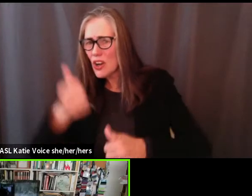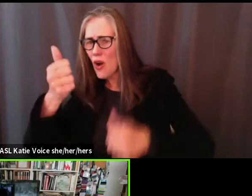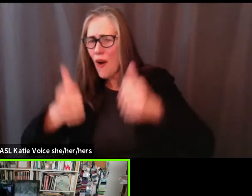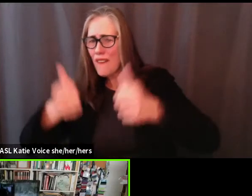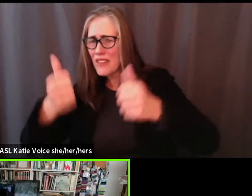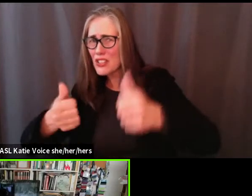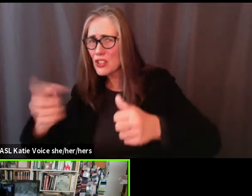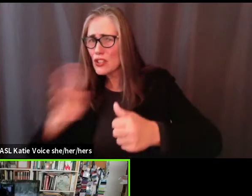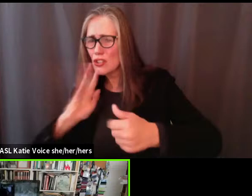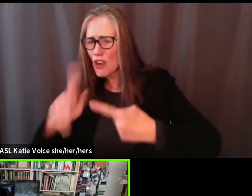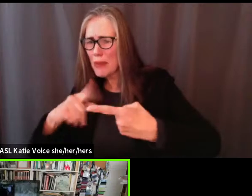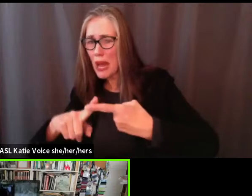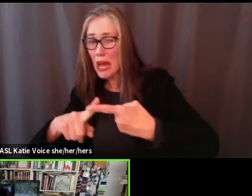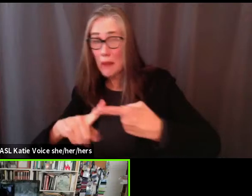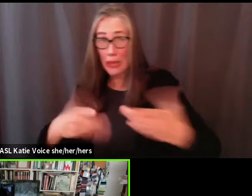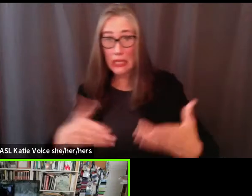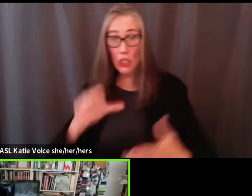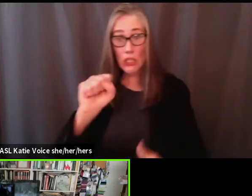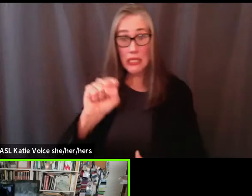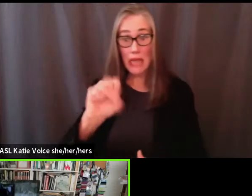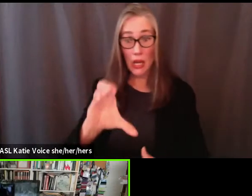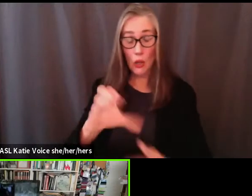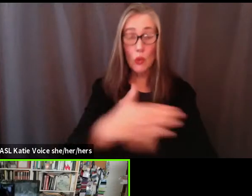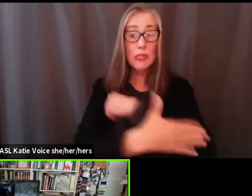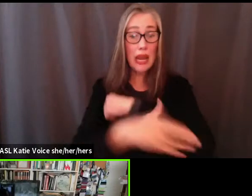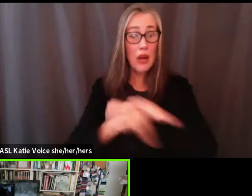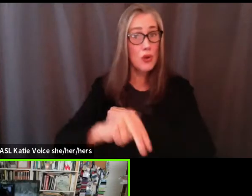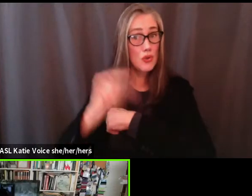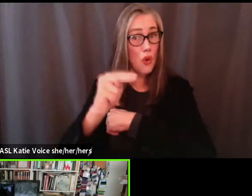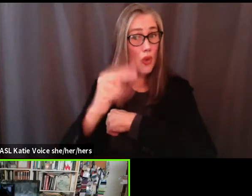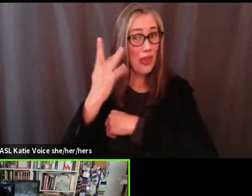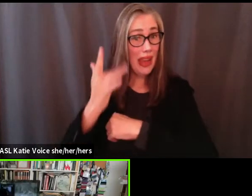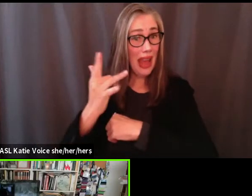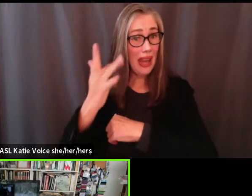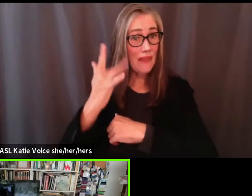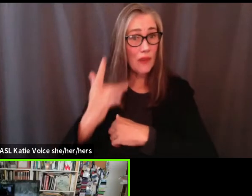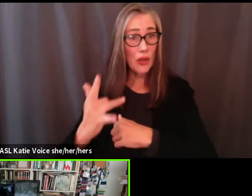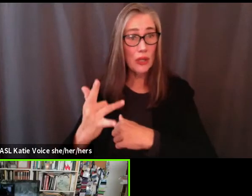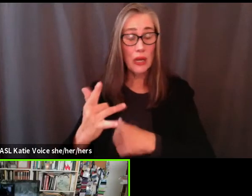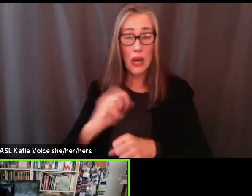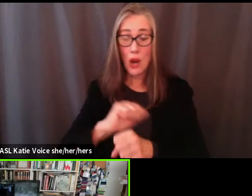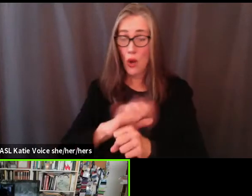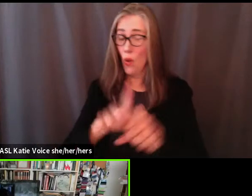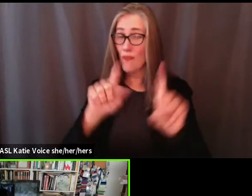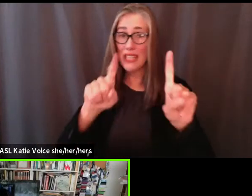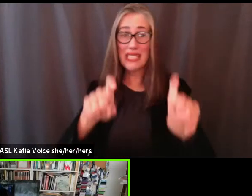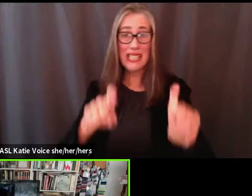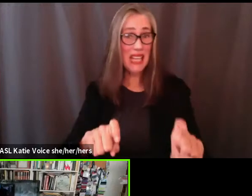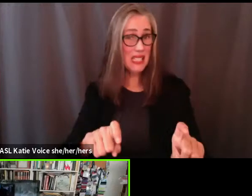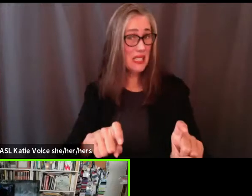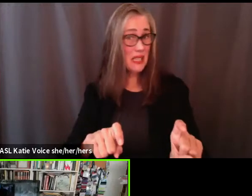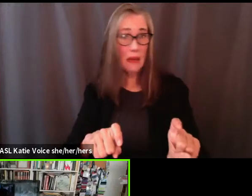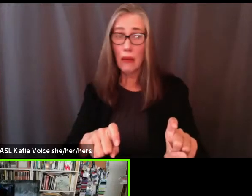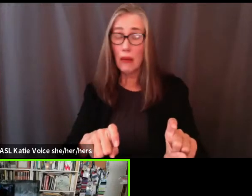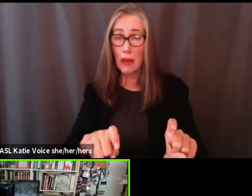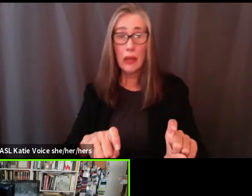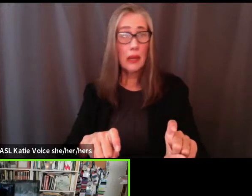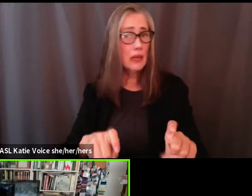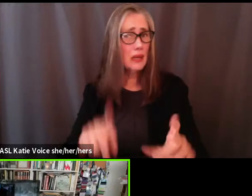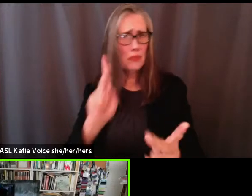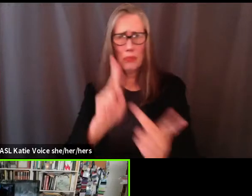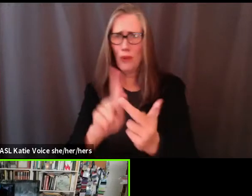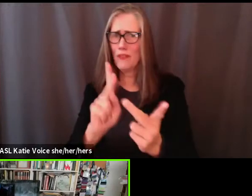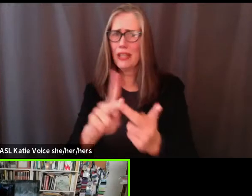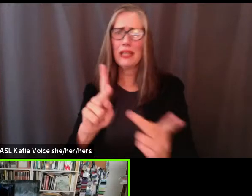here, at least in Santa Cruz County and Northern California, a COVID test is considered a perfectly